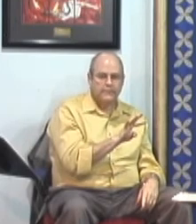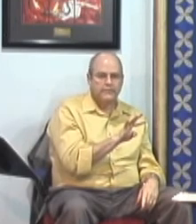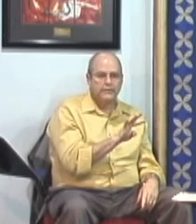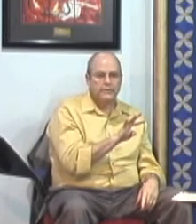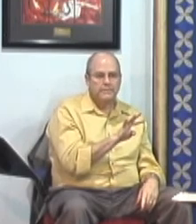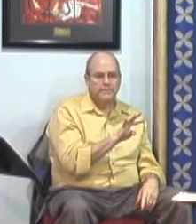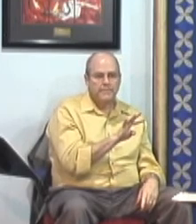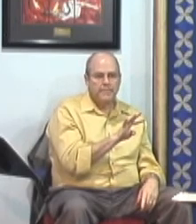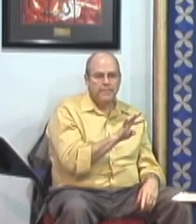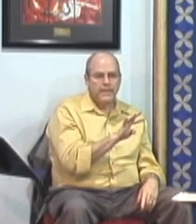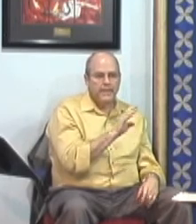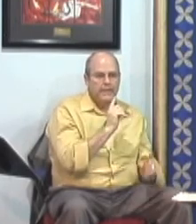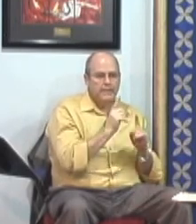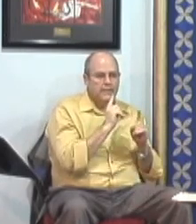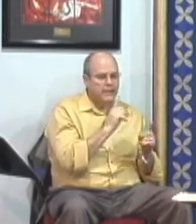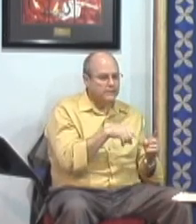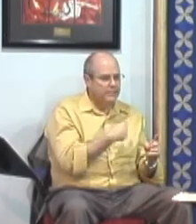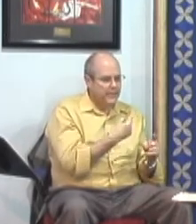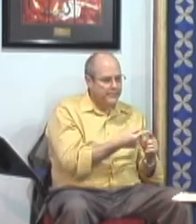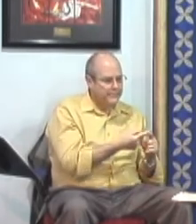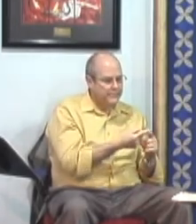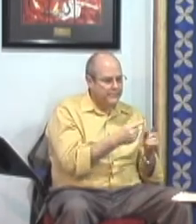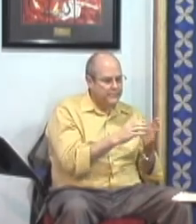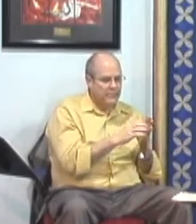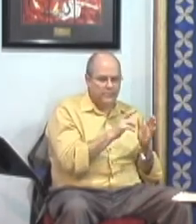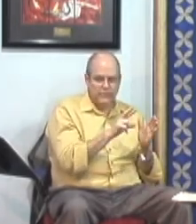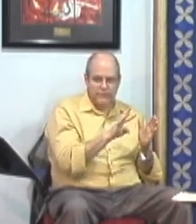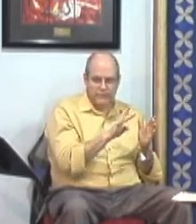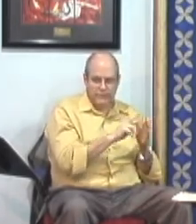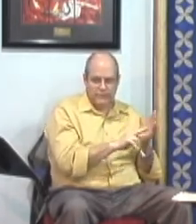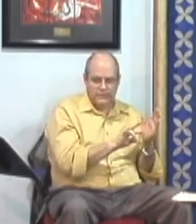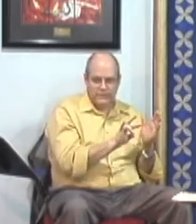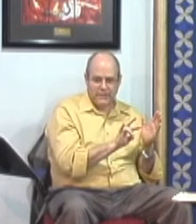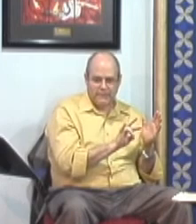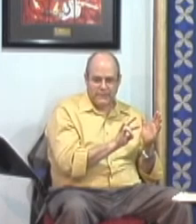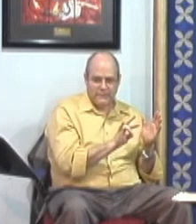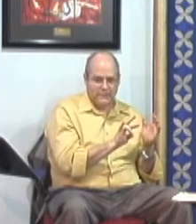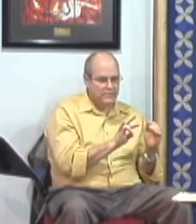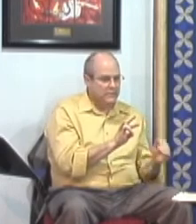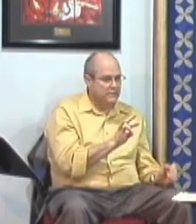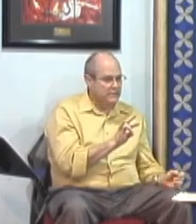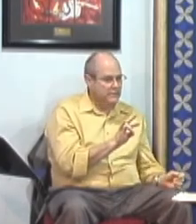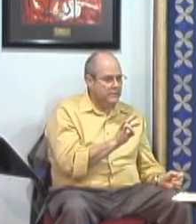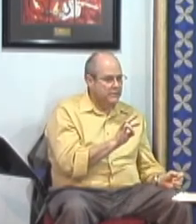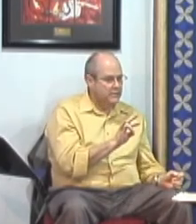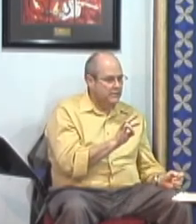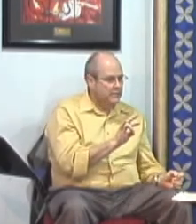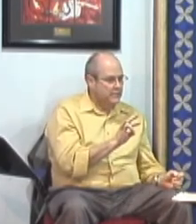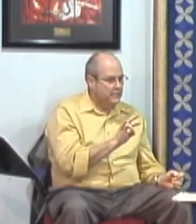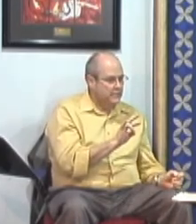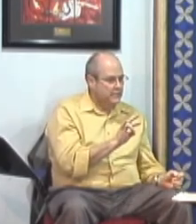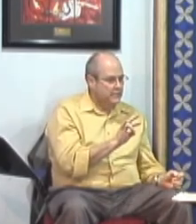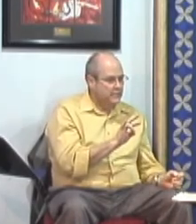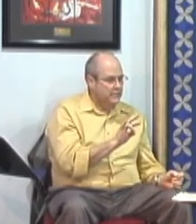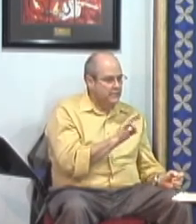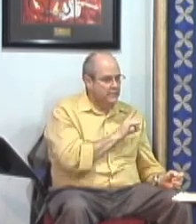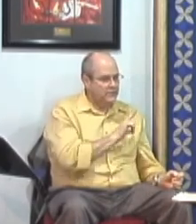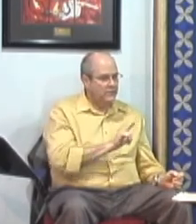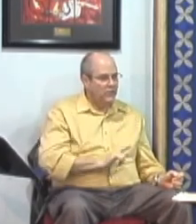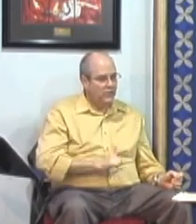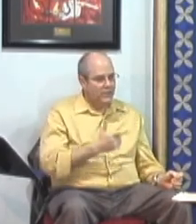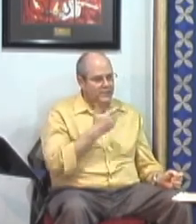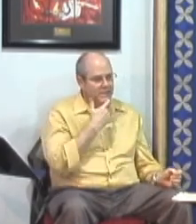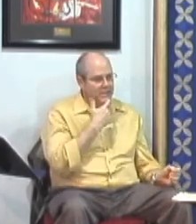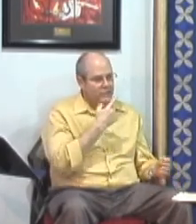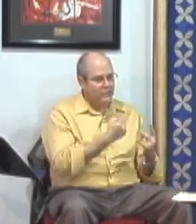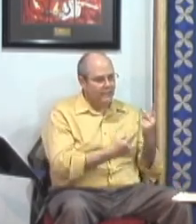week, it speaks in chapter 34, verse 7. I think I have it up here in the next slide. That the Lord says that he will